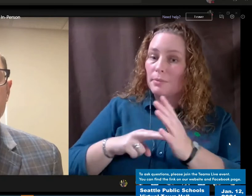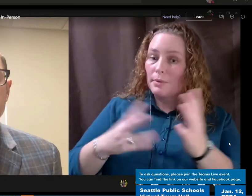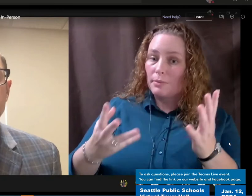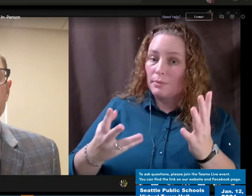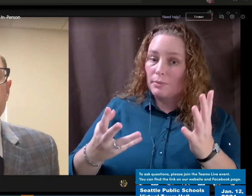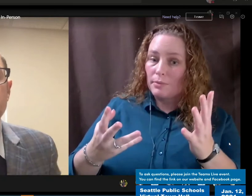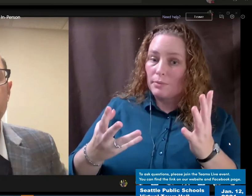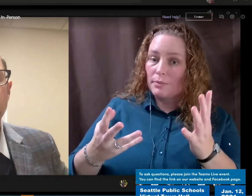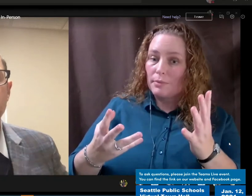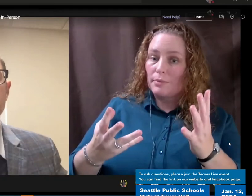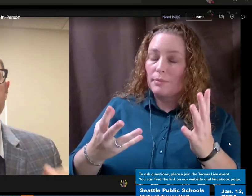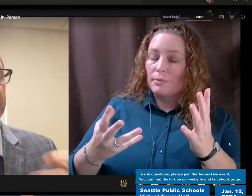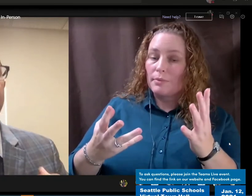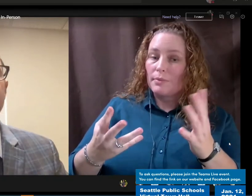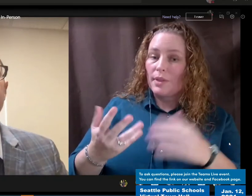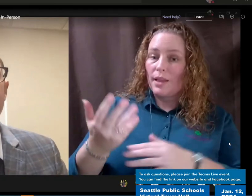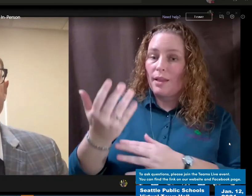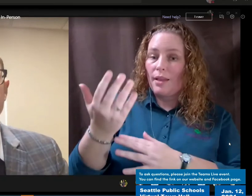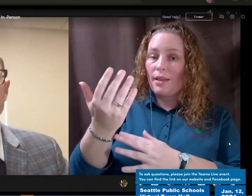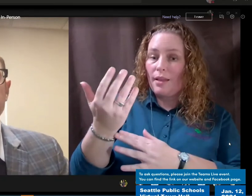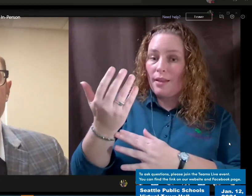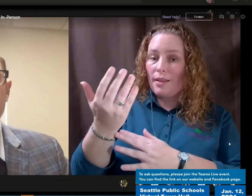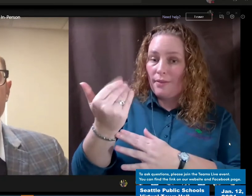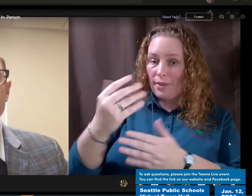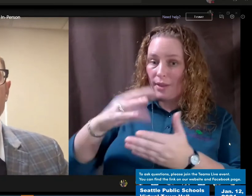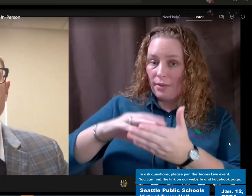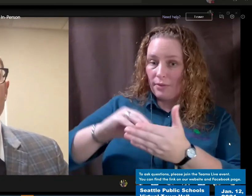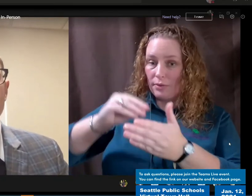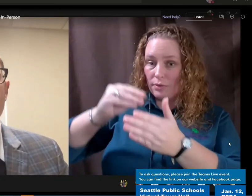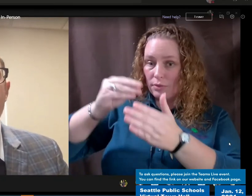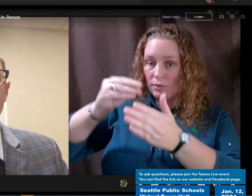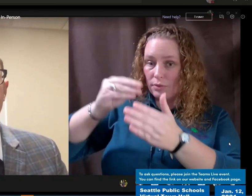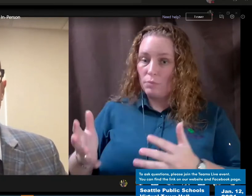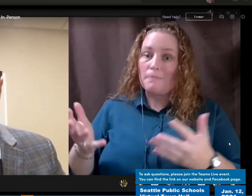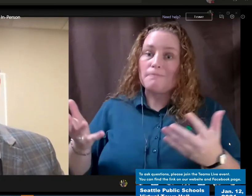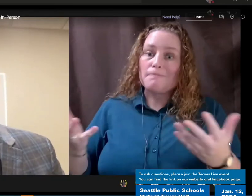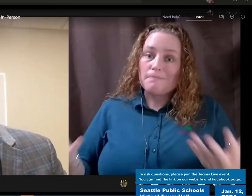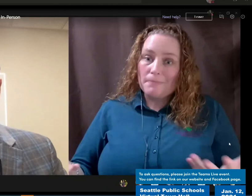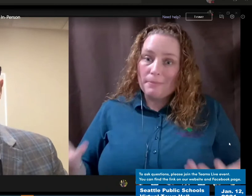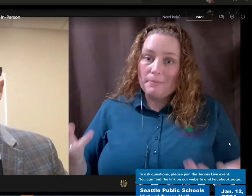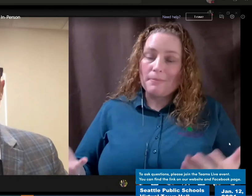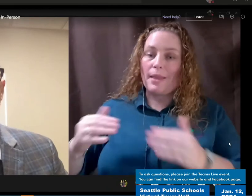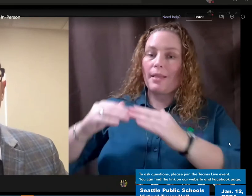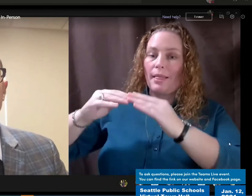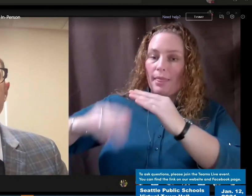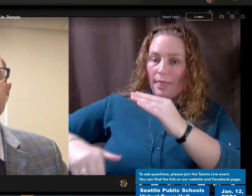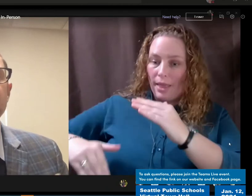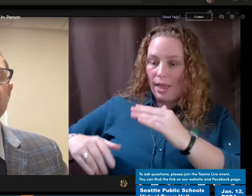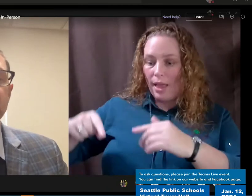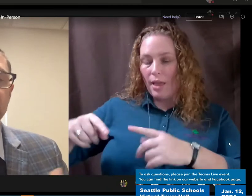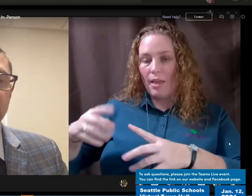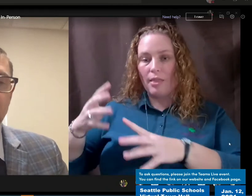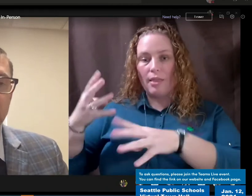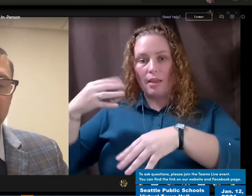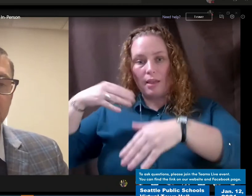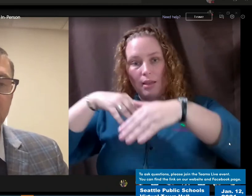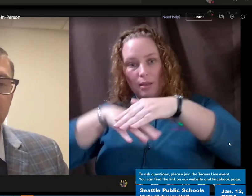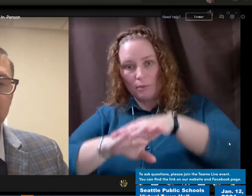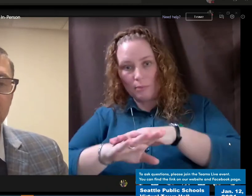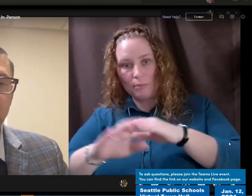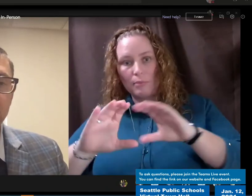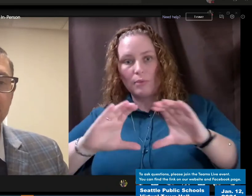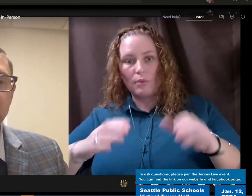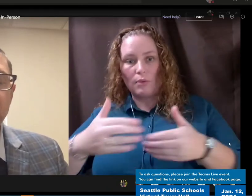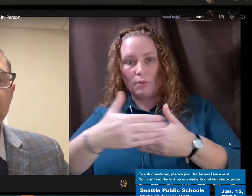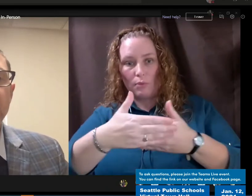be in a classroom and would operate as they come onto campus, in the classroom setting